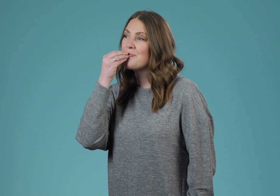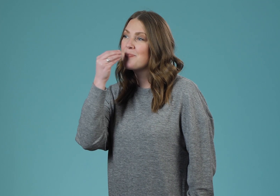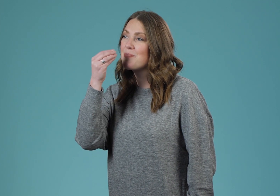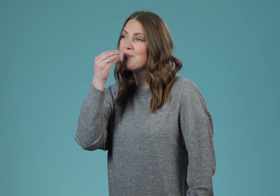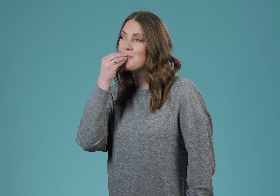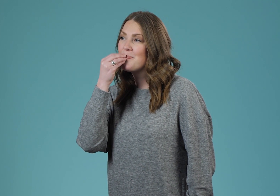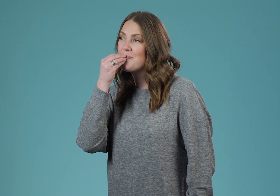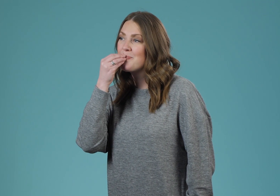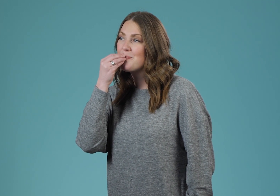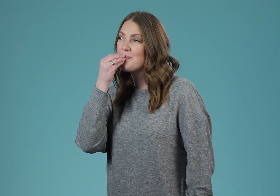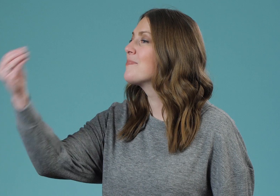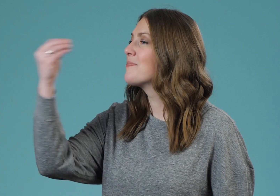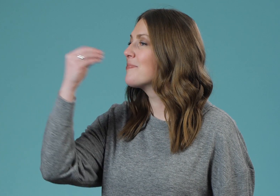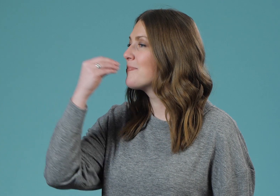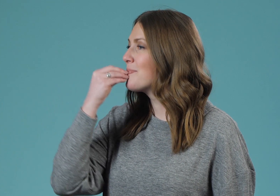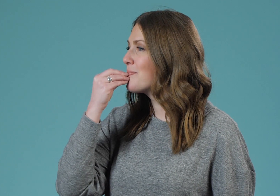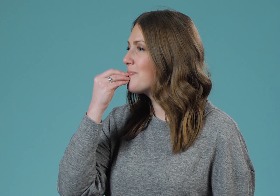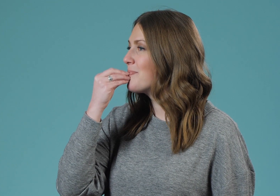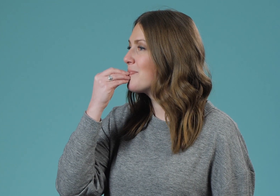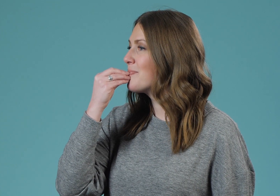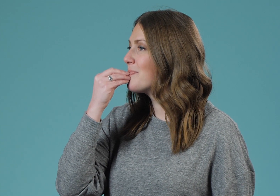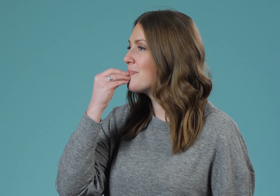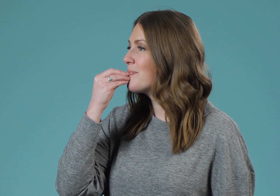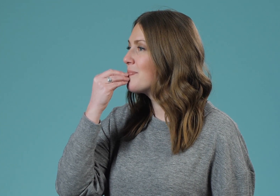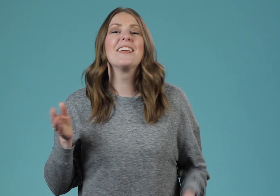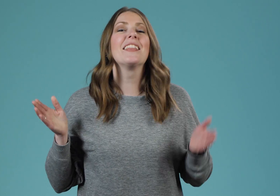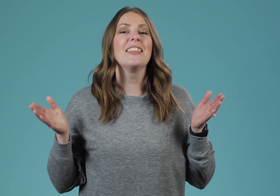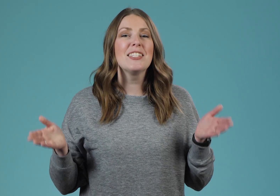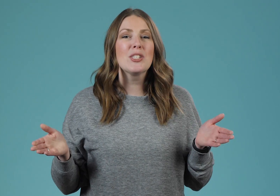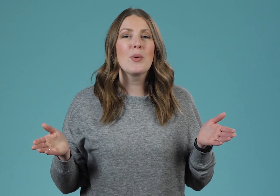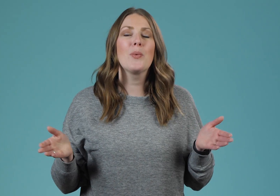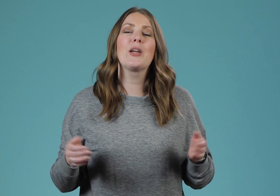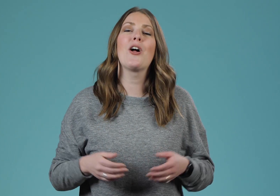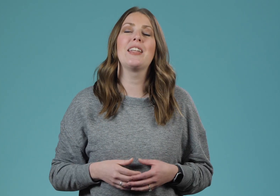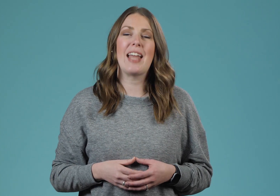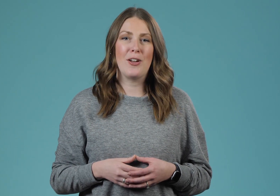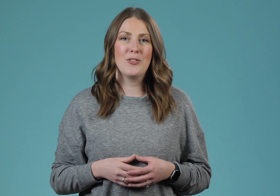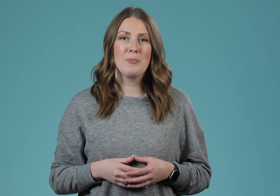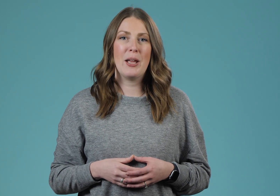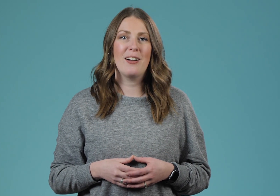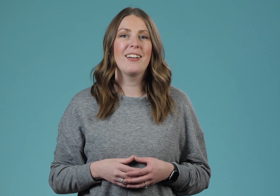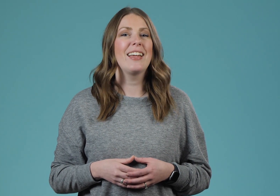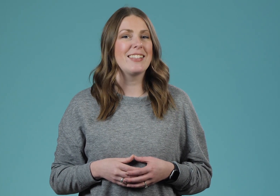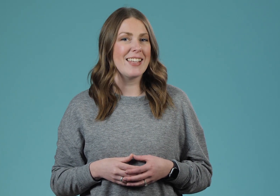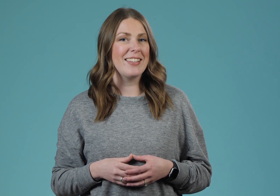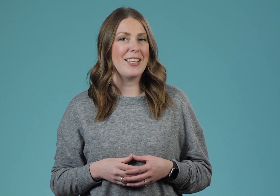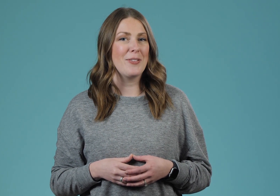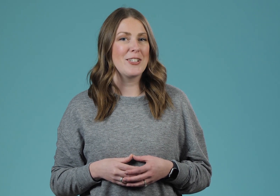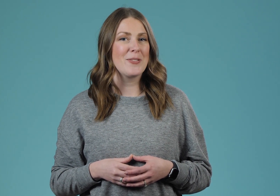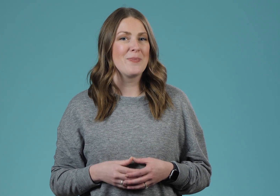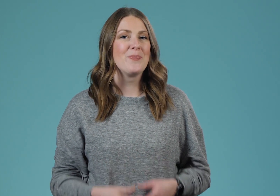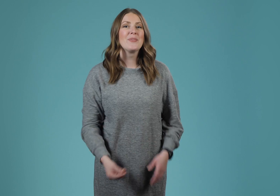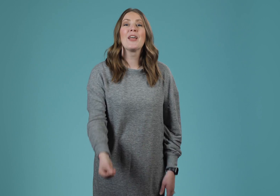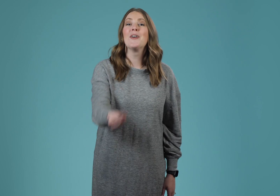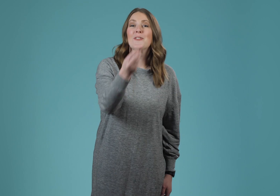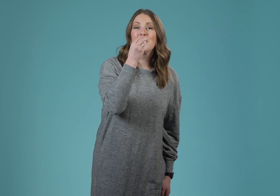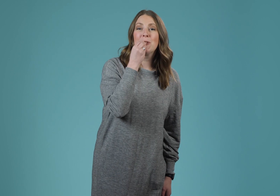is twice, and to eat is once. This is what we call a noun-verb pair in sign language.